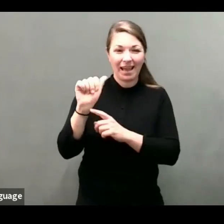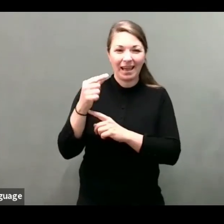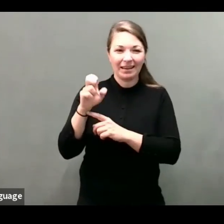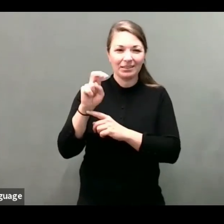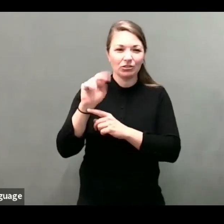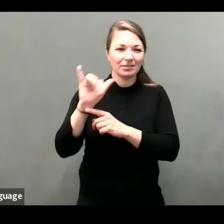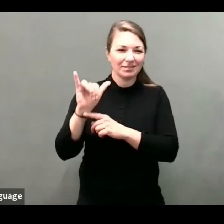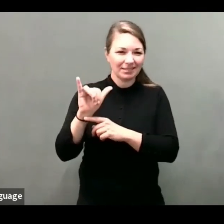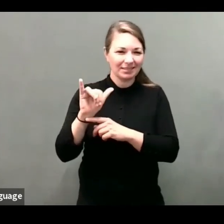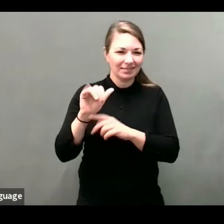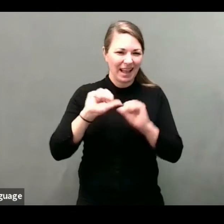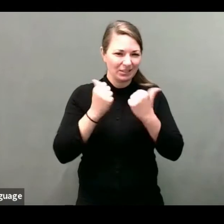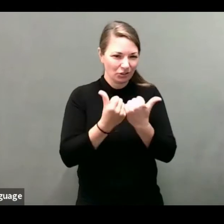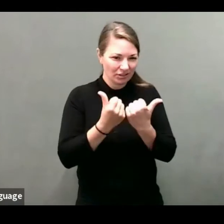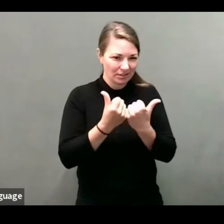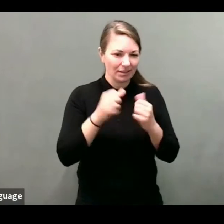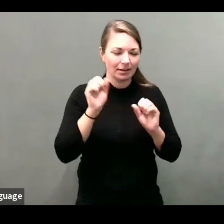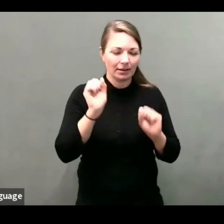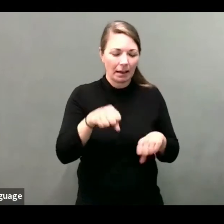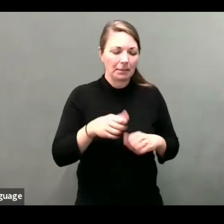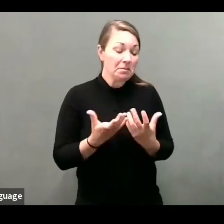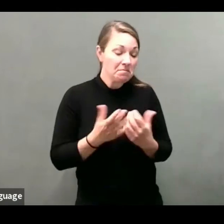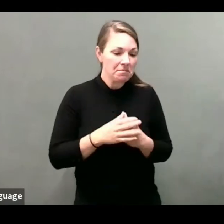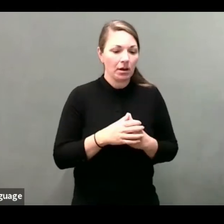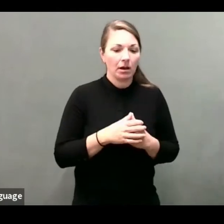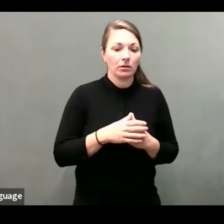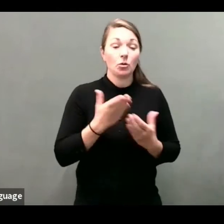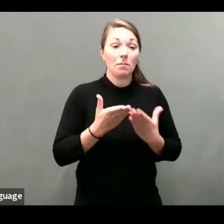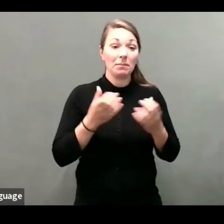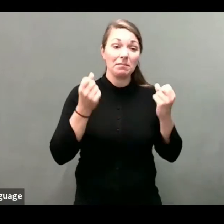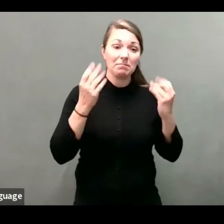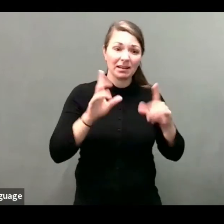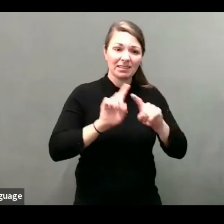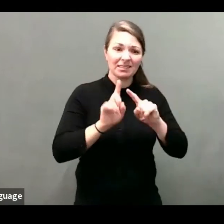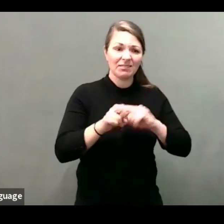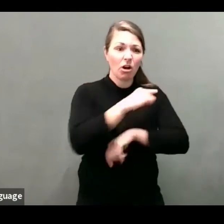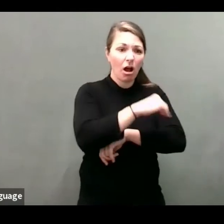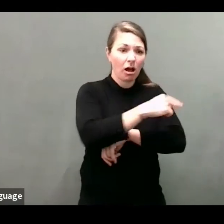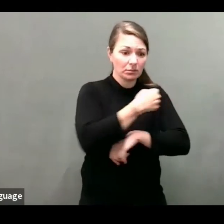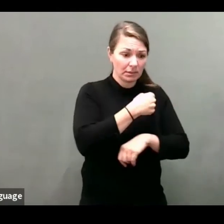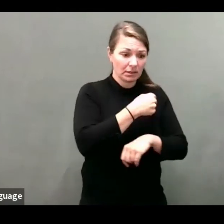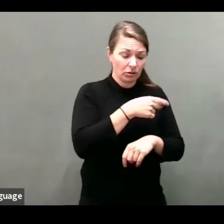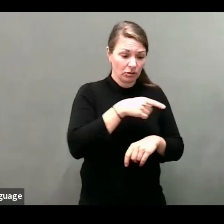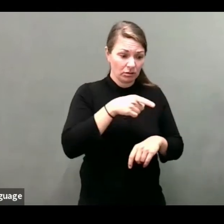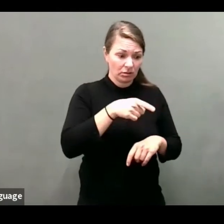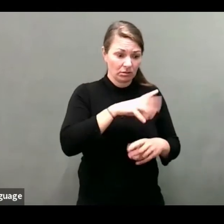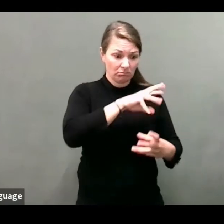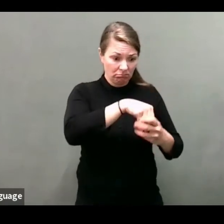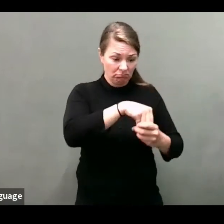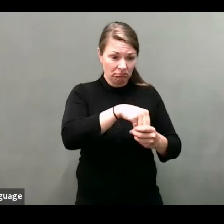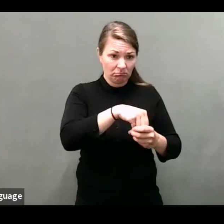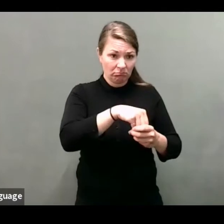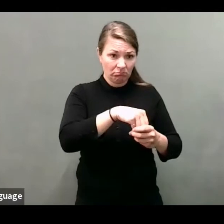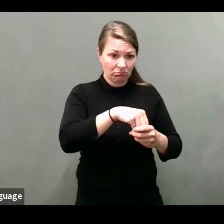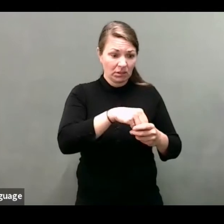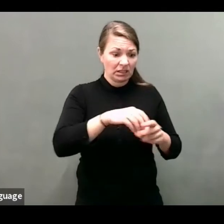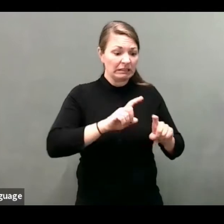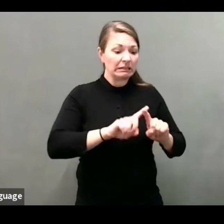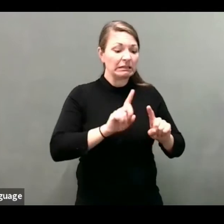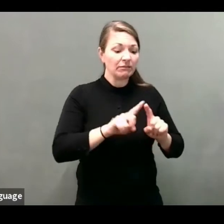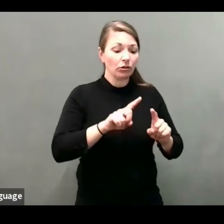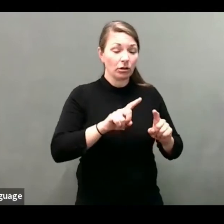healthcare facilities may all be part of a separate SANE agency or group that then disperses those